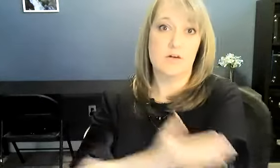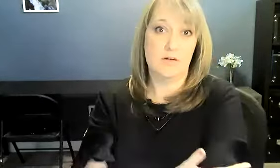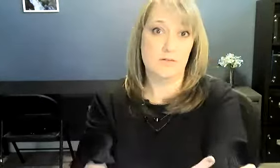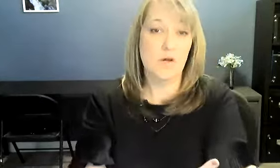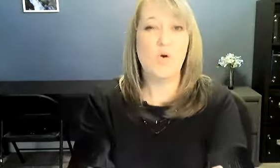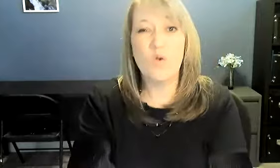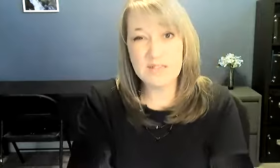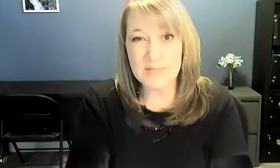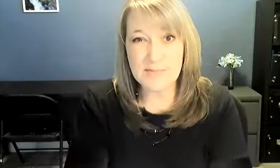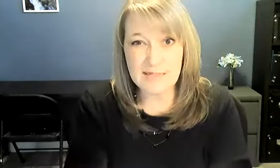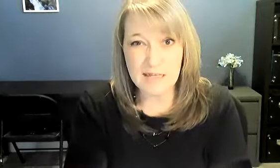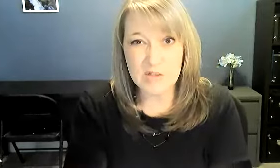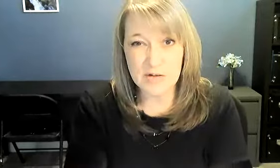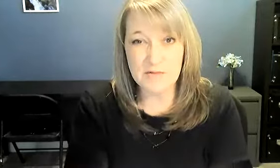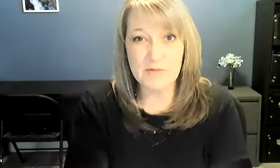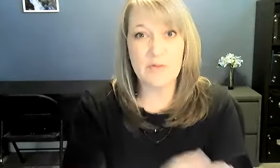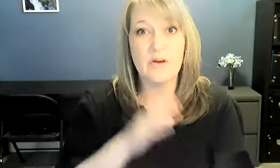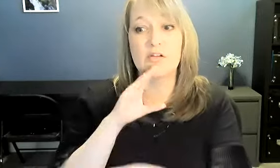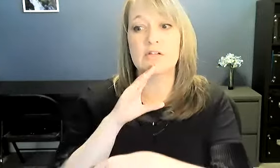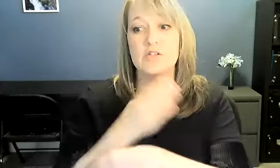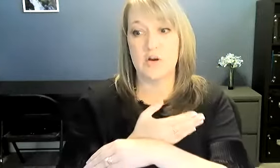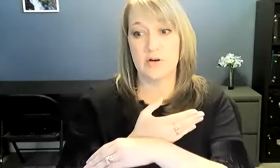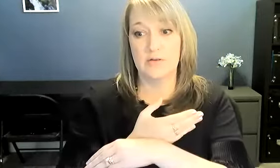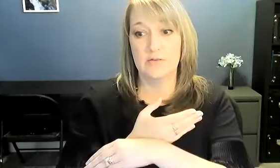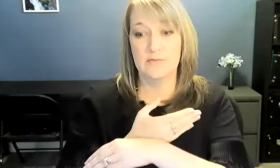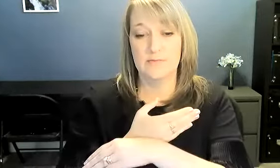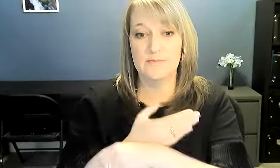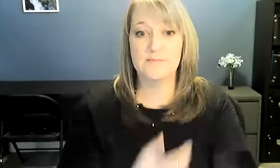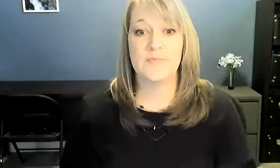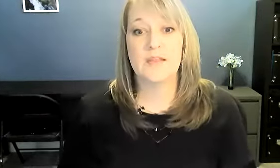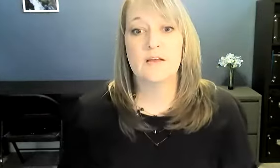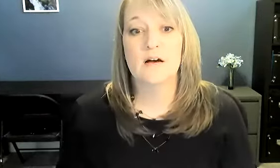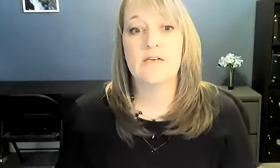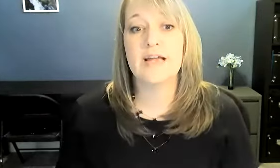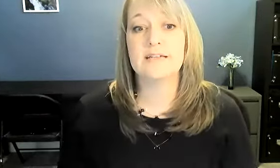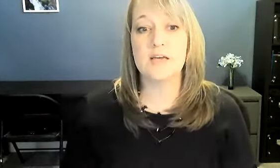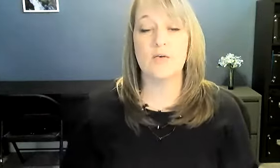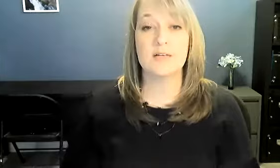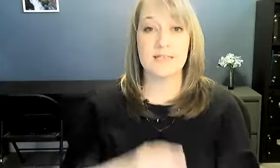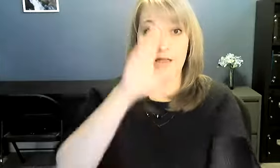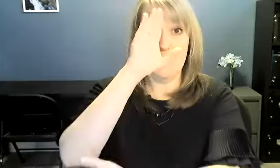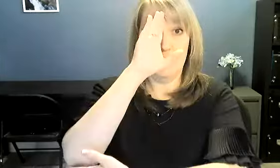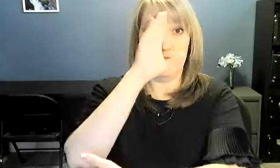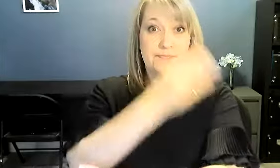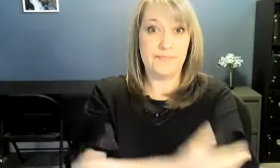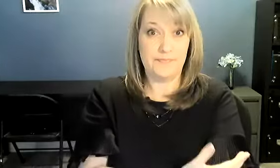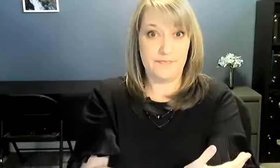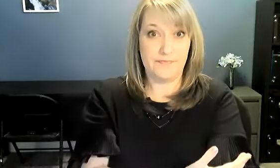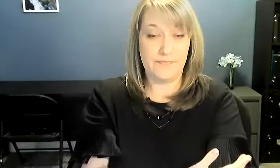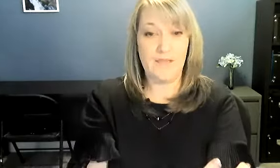Daughter. Or sometimes I see it shortened even further. Daughter. All right, so son